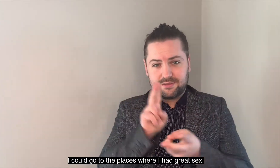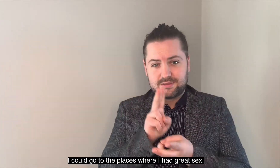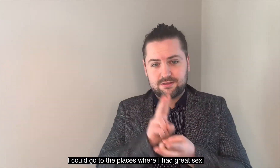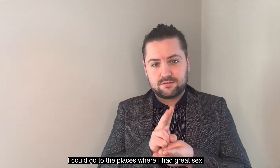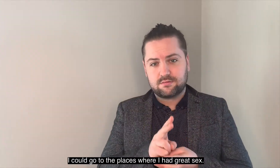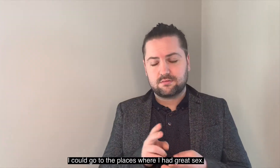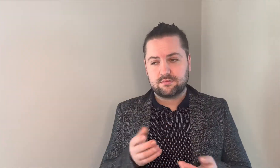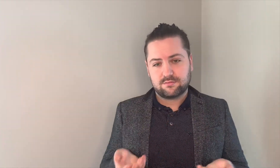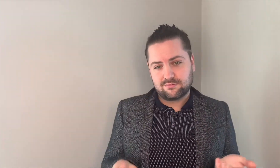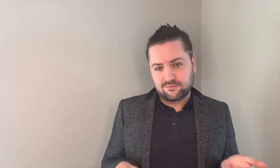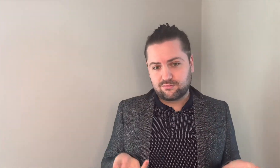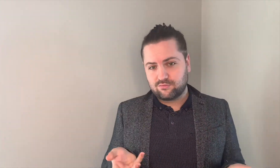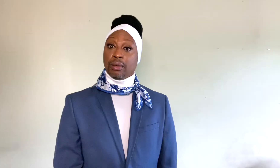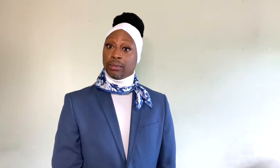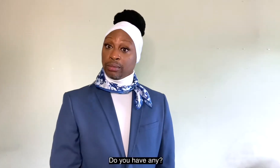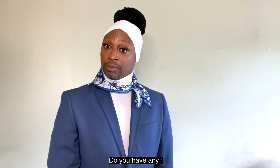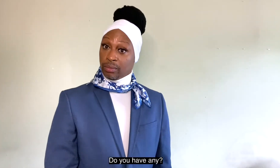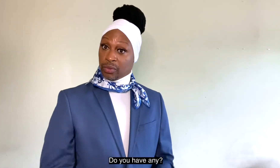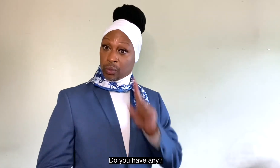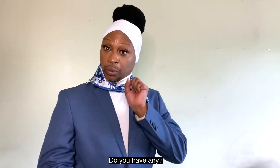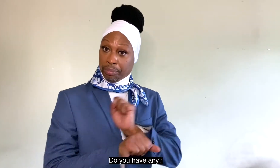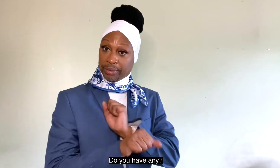sex. Do you have any?